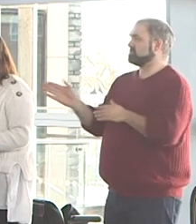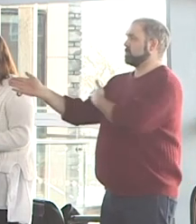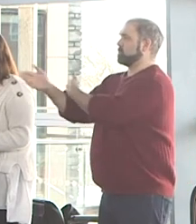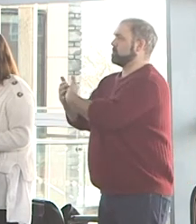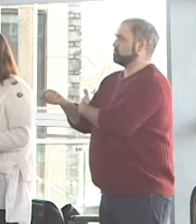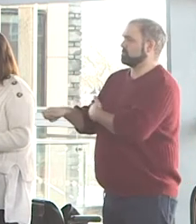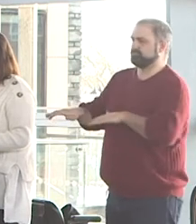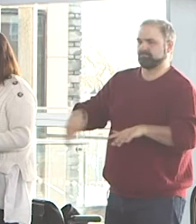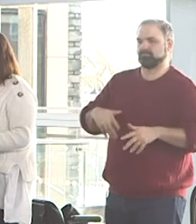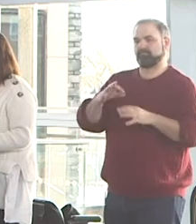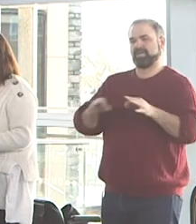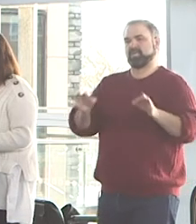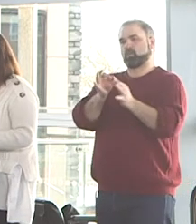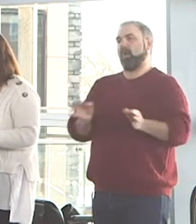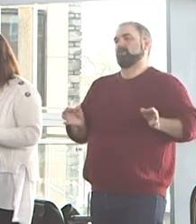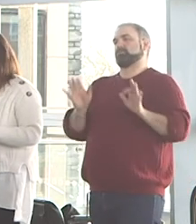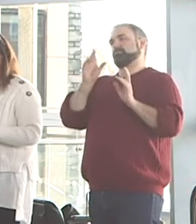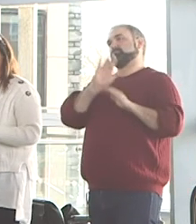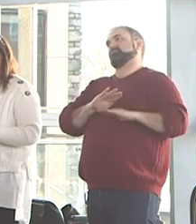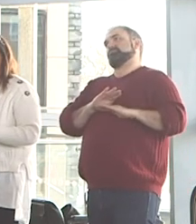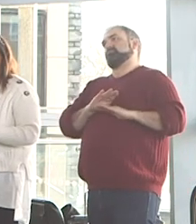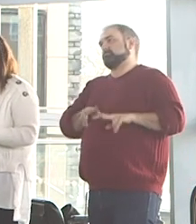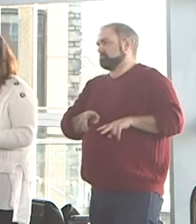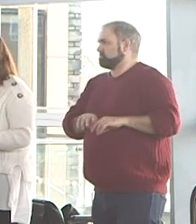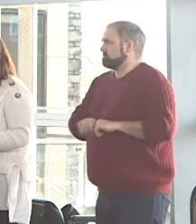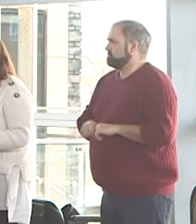door and be myself, in peace and quiet."